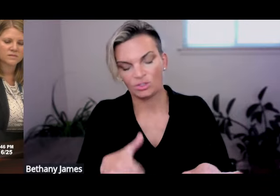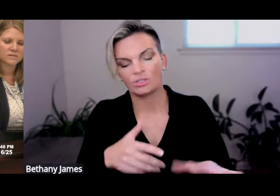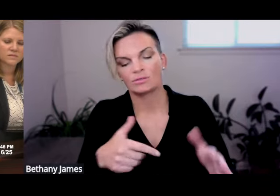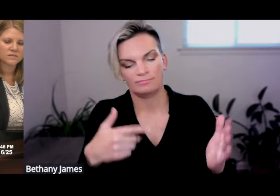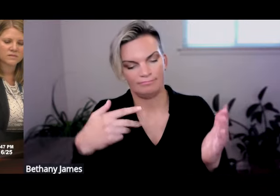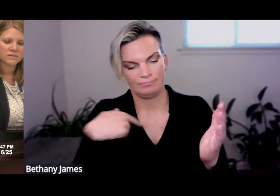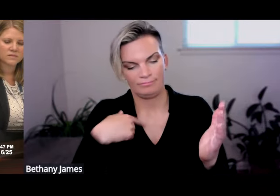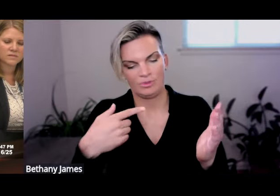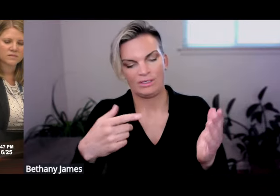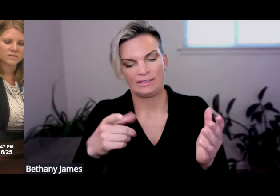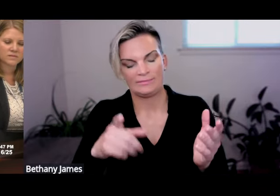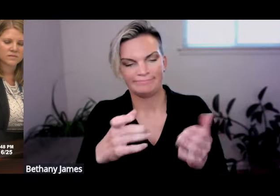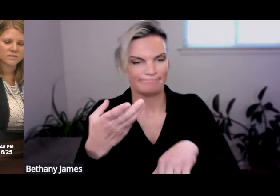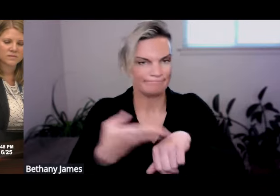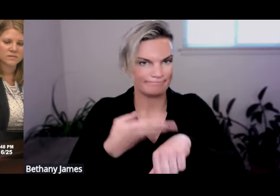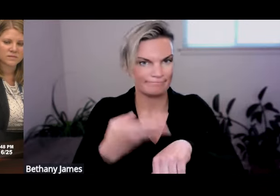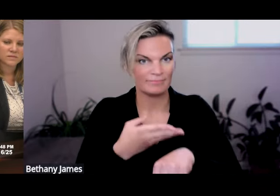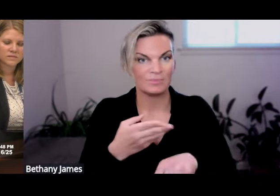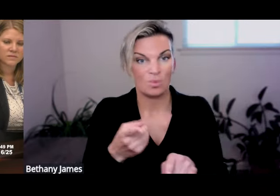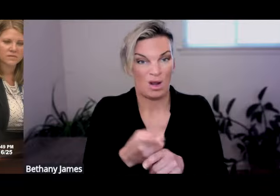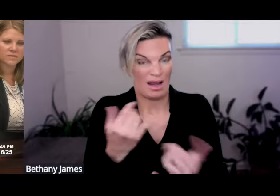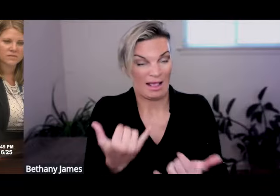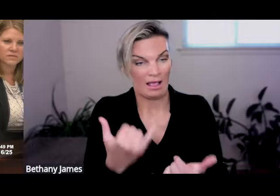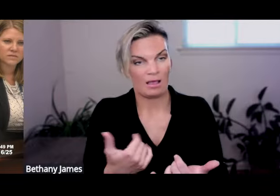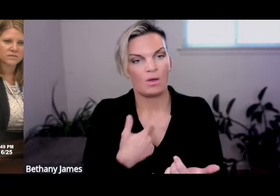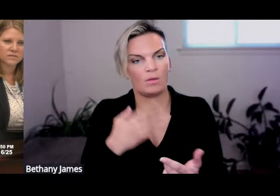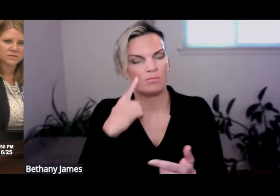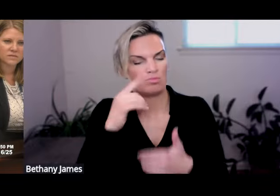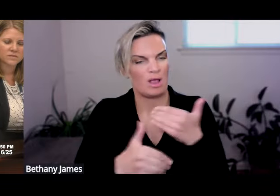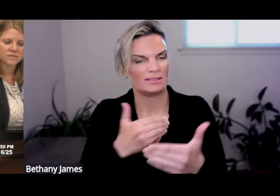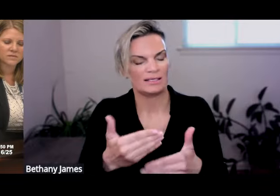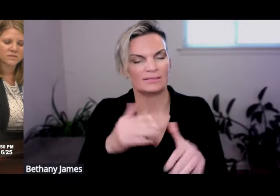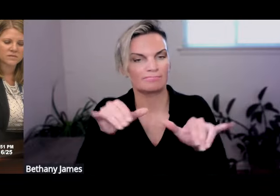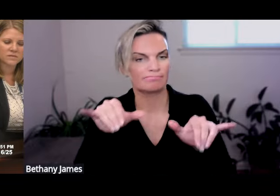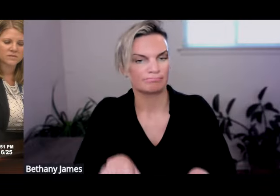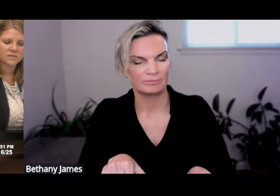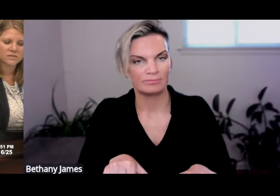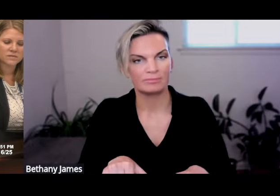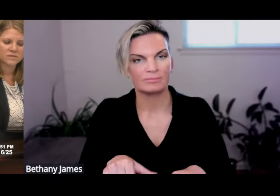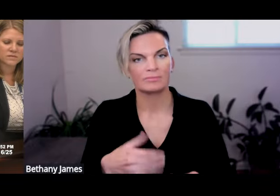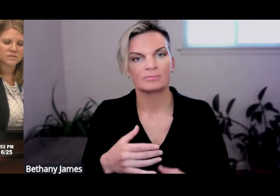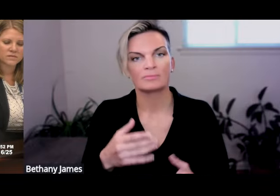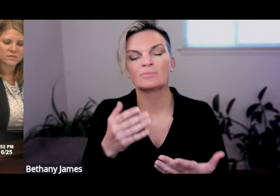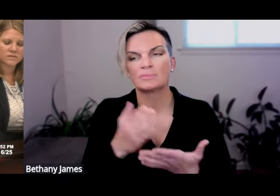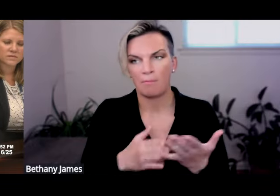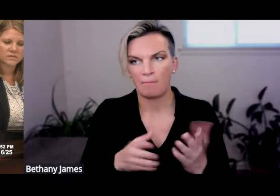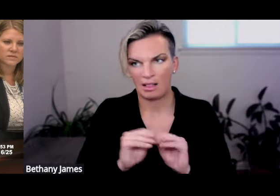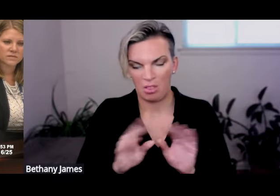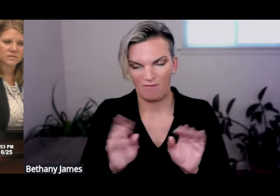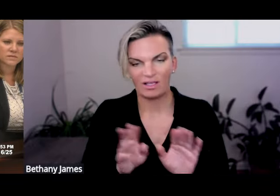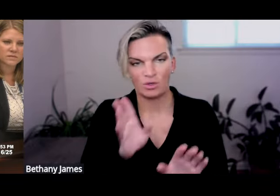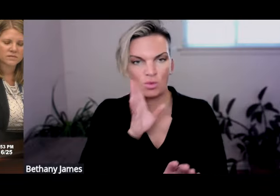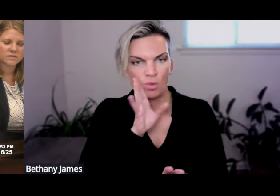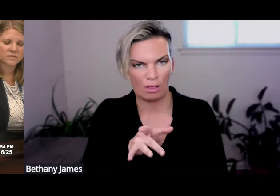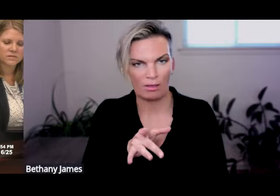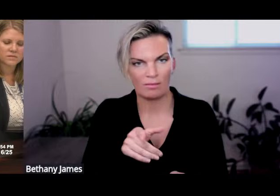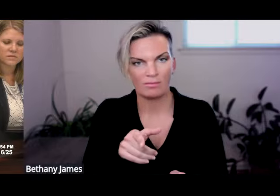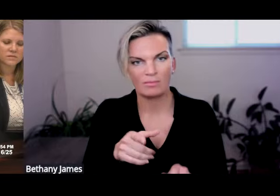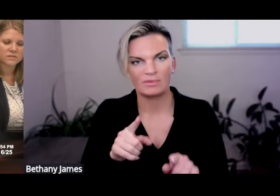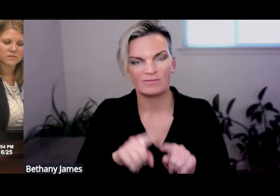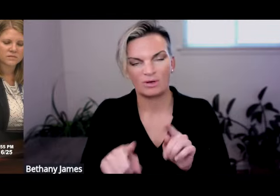proposing any change to the process. Right now, there's a couple of things we're going to clarify with the manual and the examples,